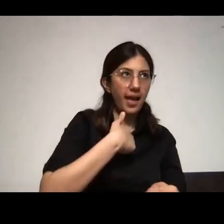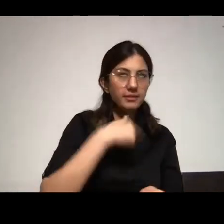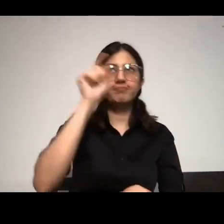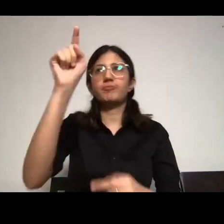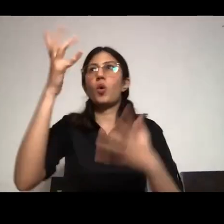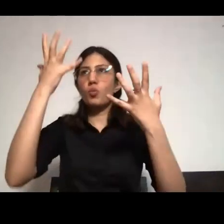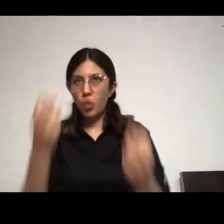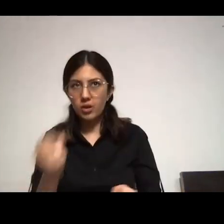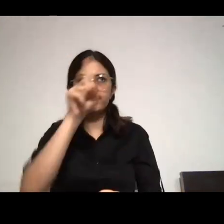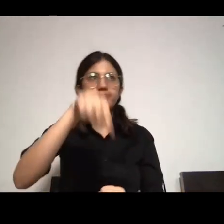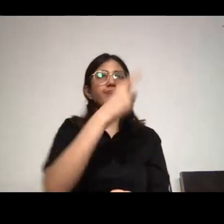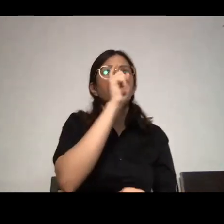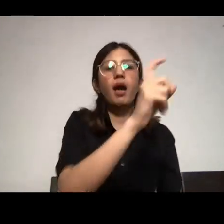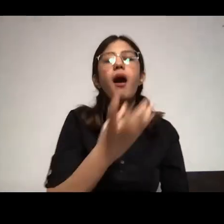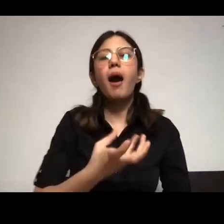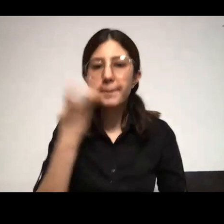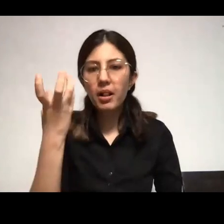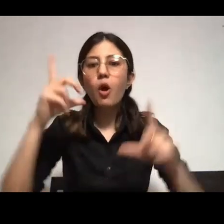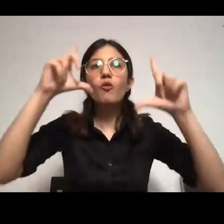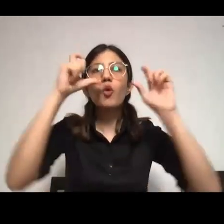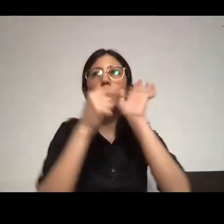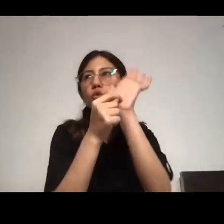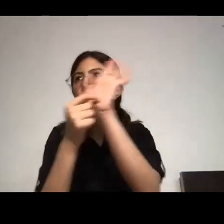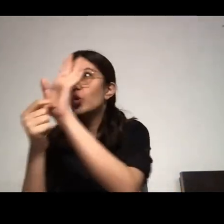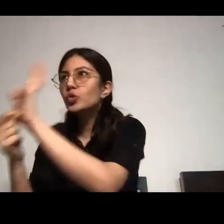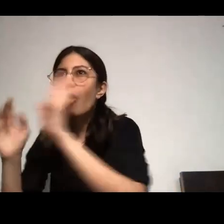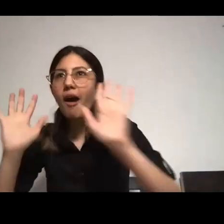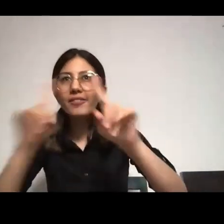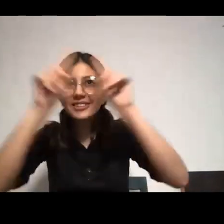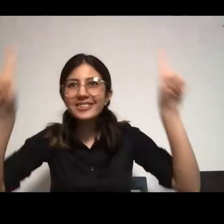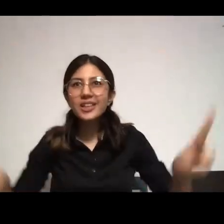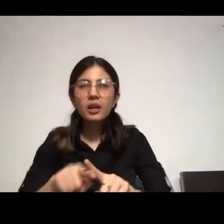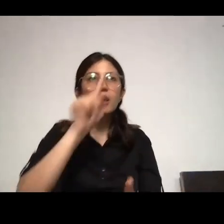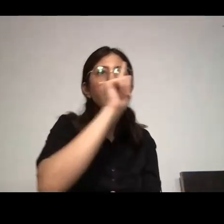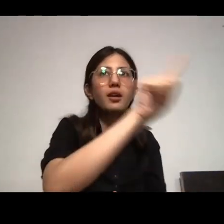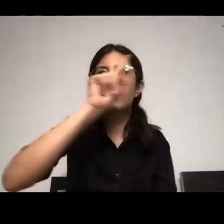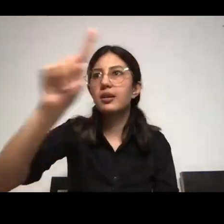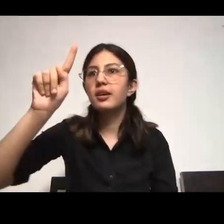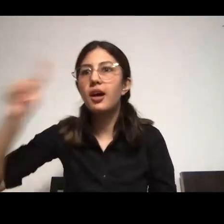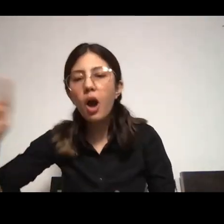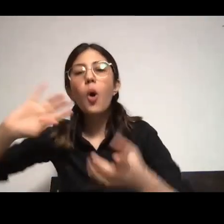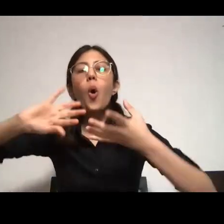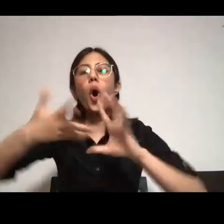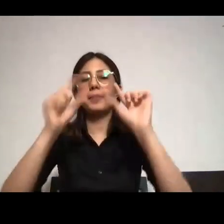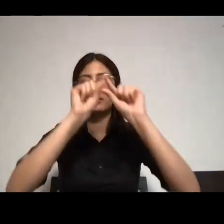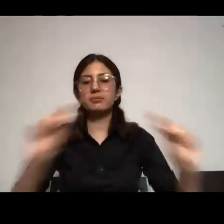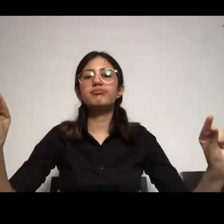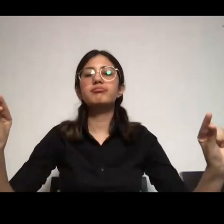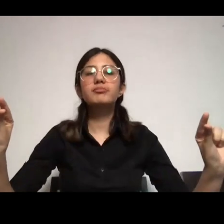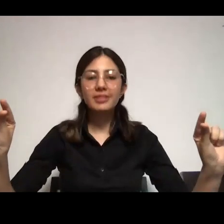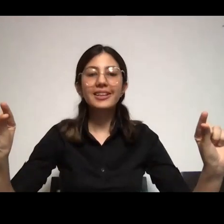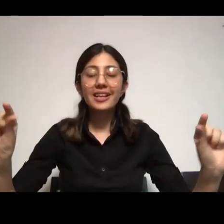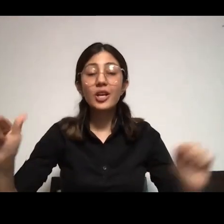they'll all get displayed on the screen, and they can tap it and it will speak the sentence aloud.